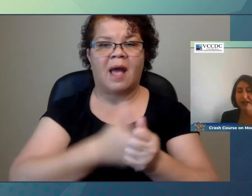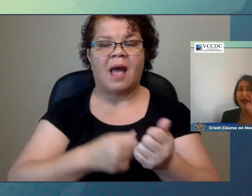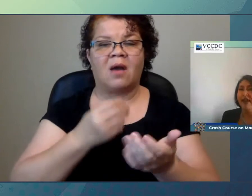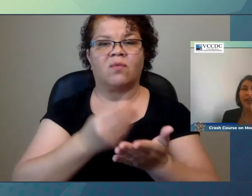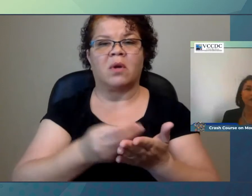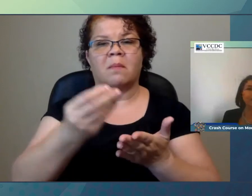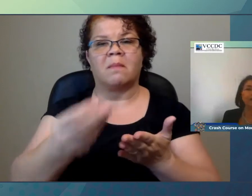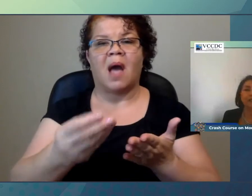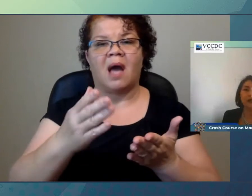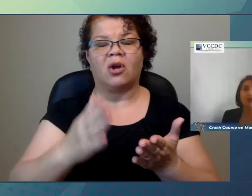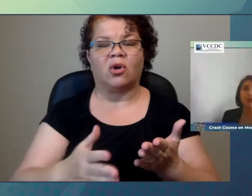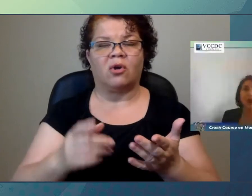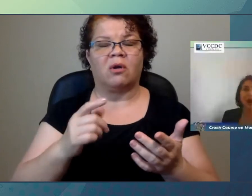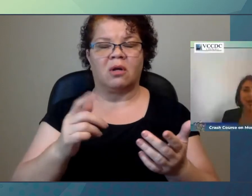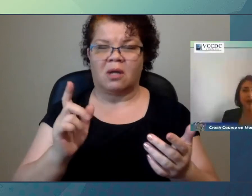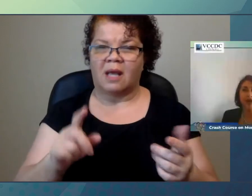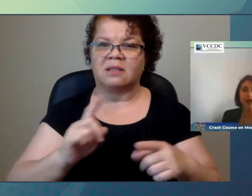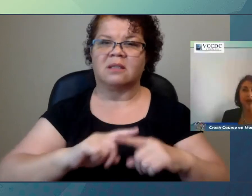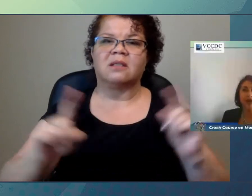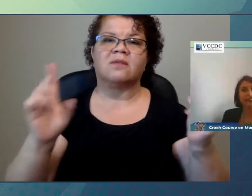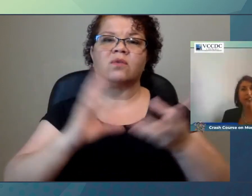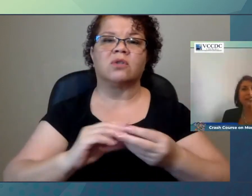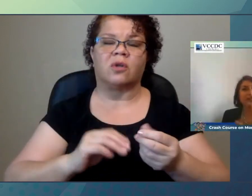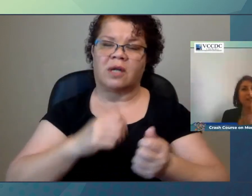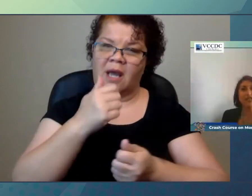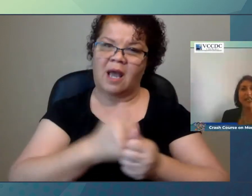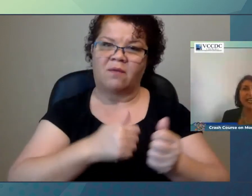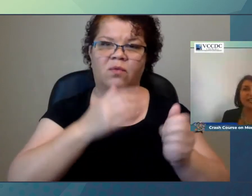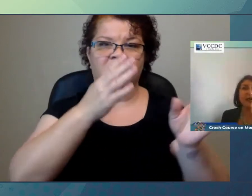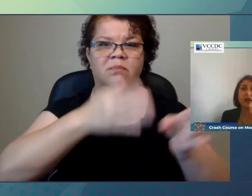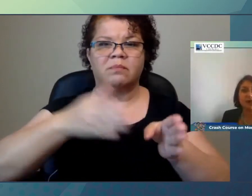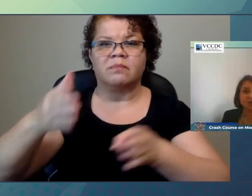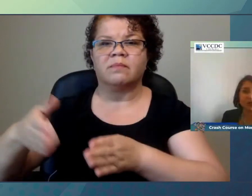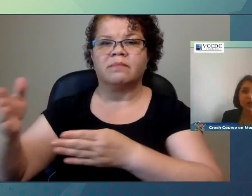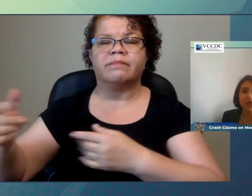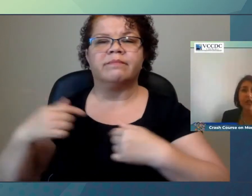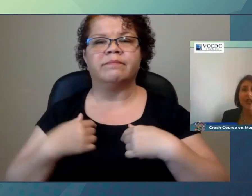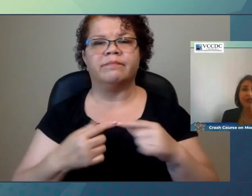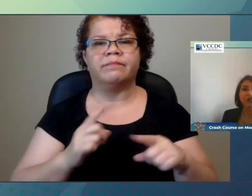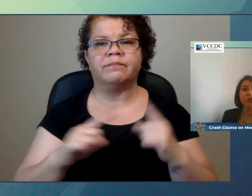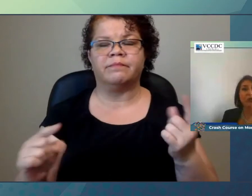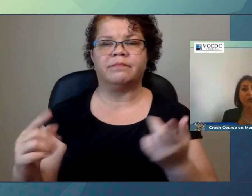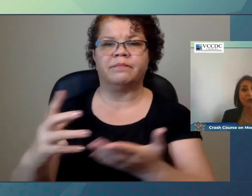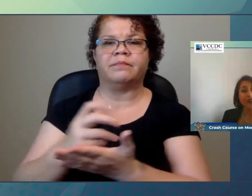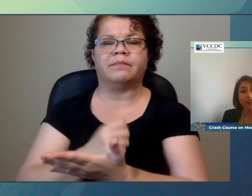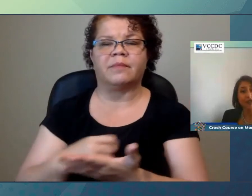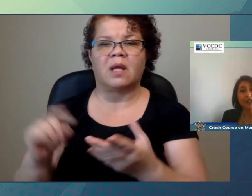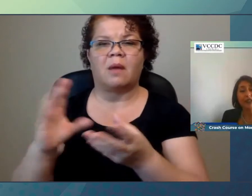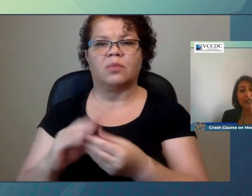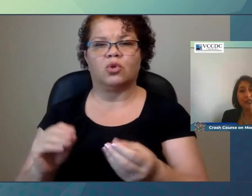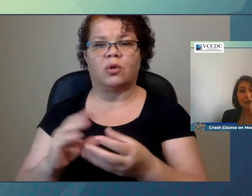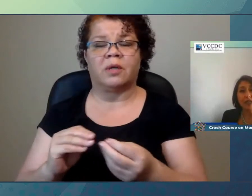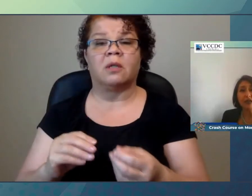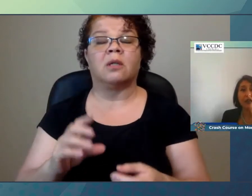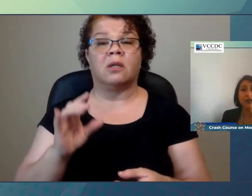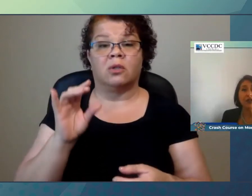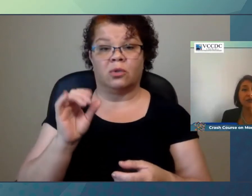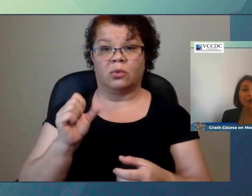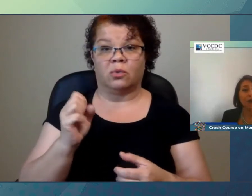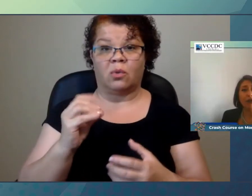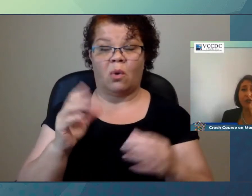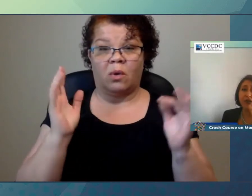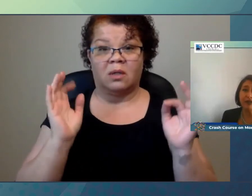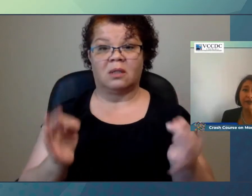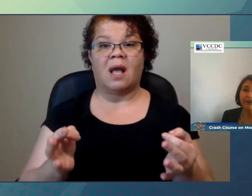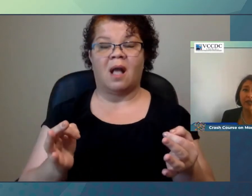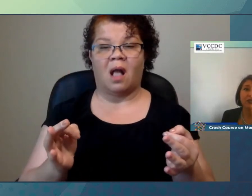different story. Every single buyer has a different income story. So definitely speak